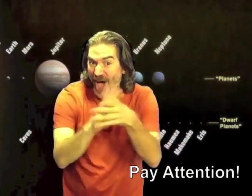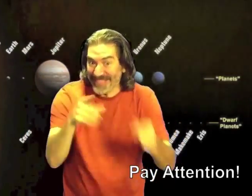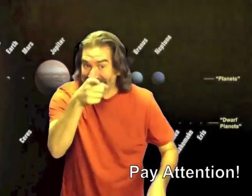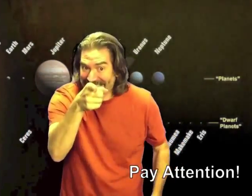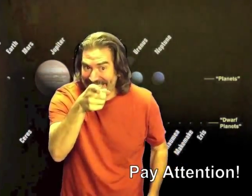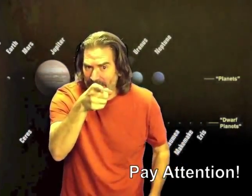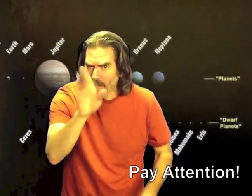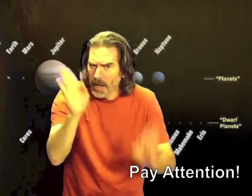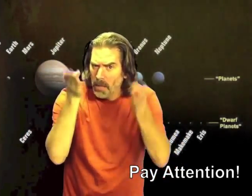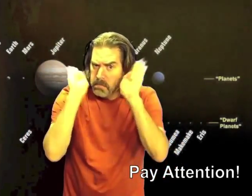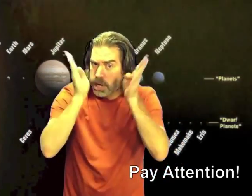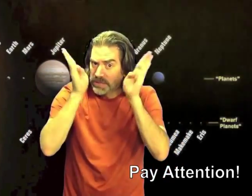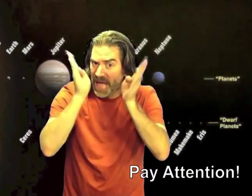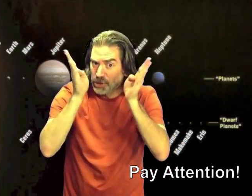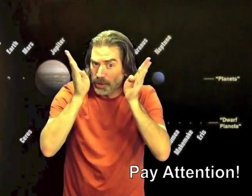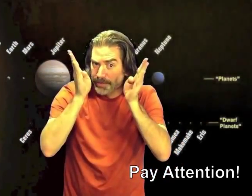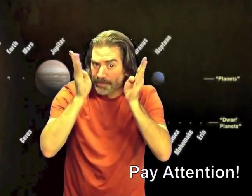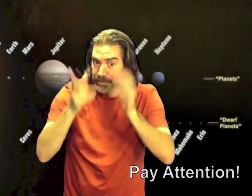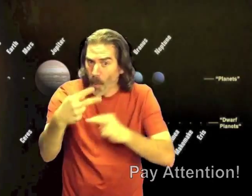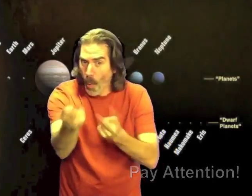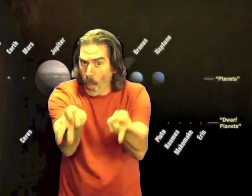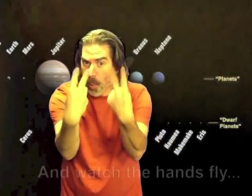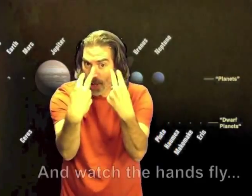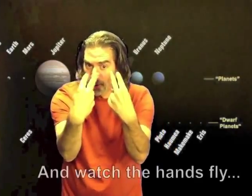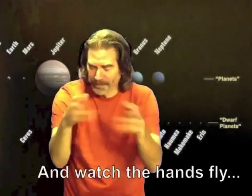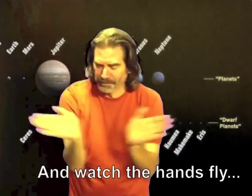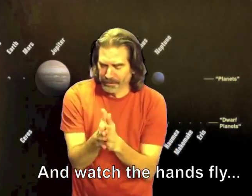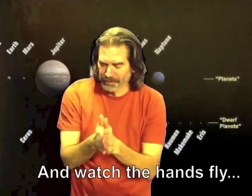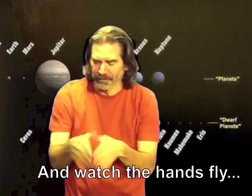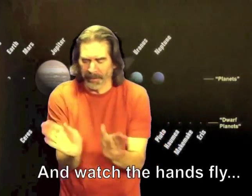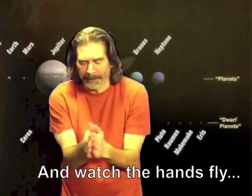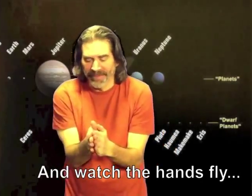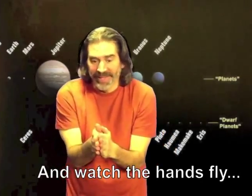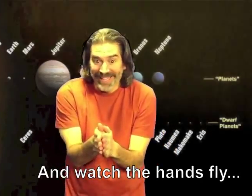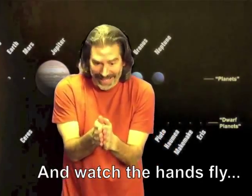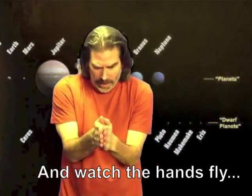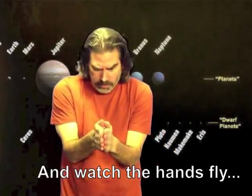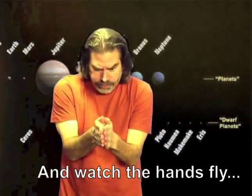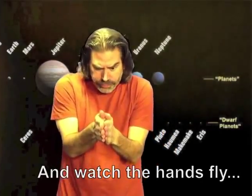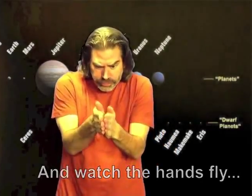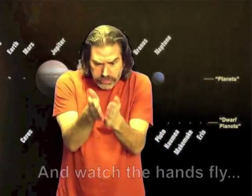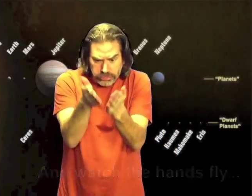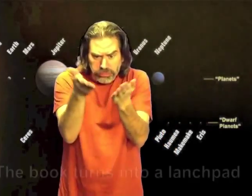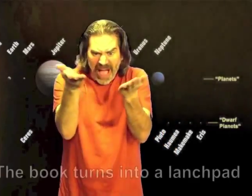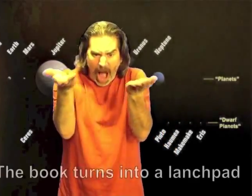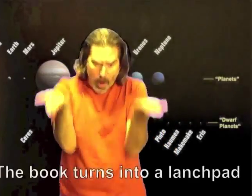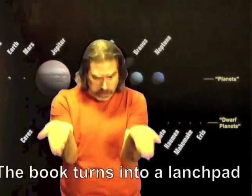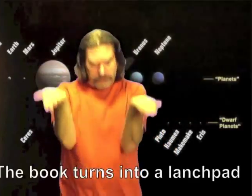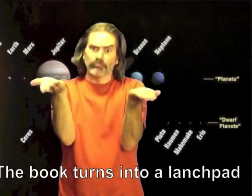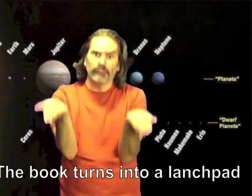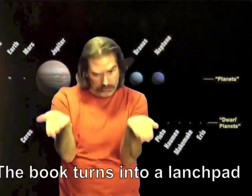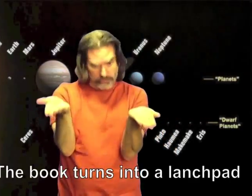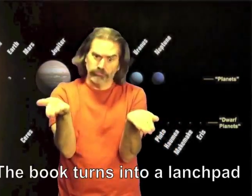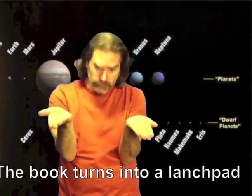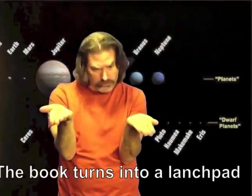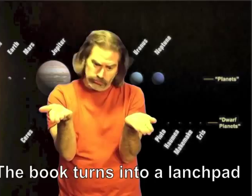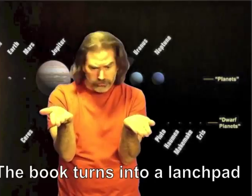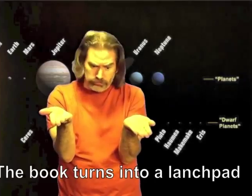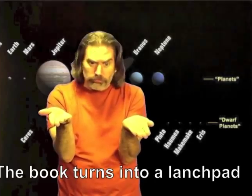Are you ready, Douglas? Pay attention and watch the hands fly. The book turns into